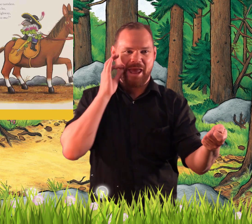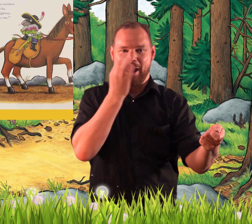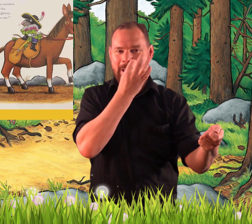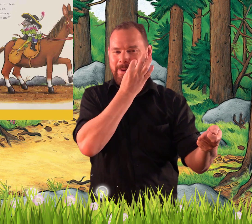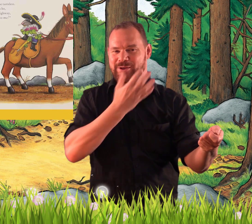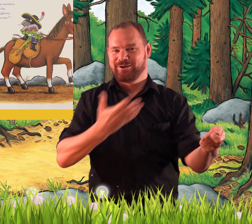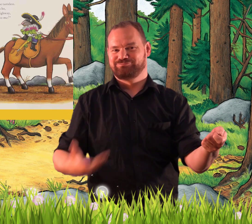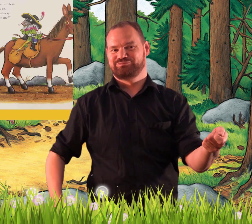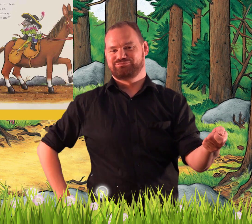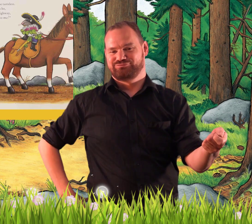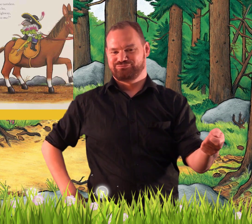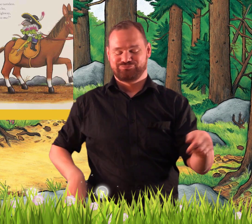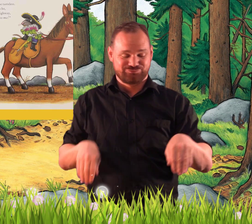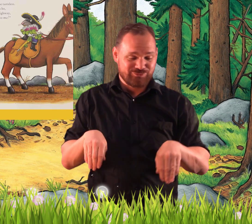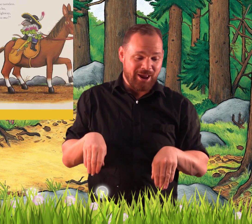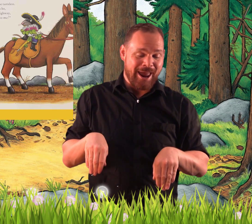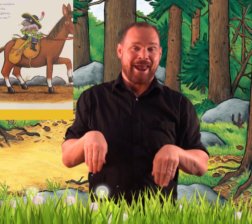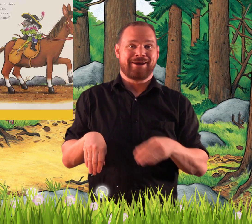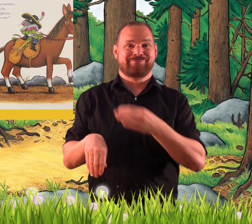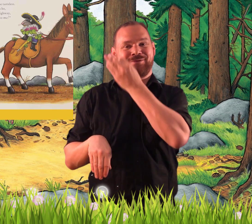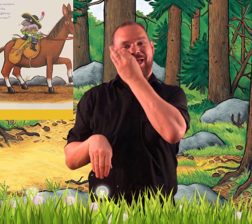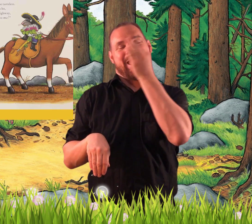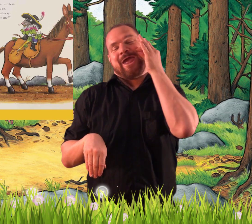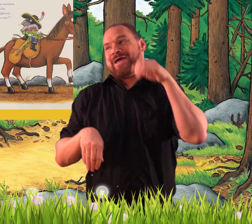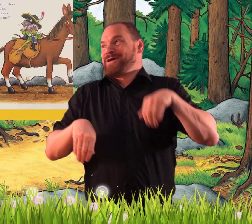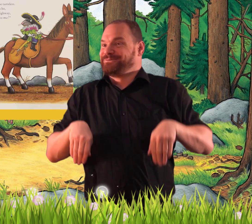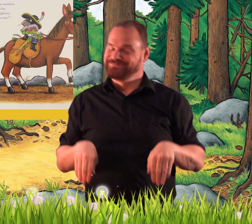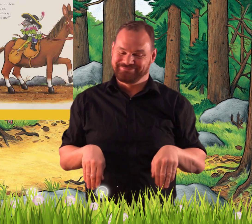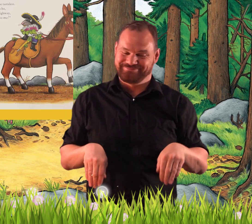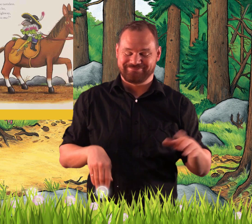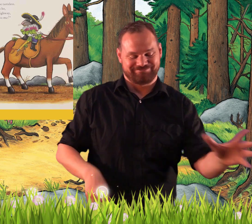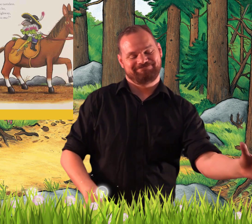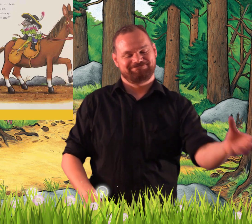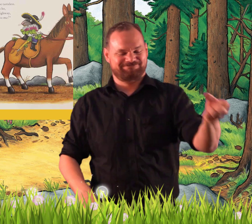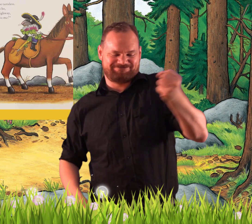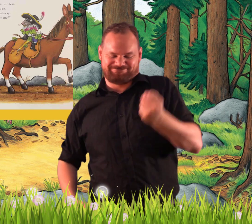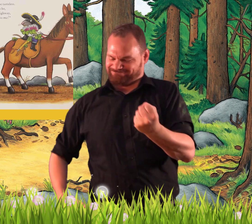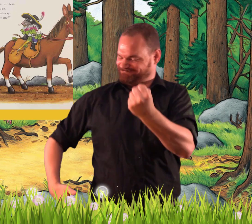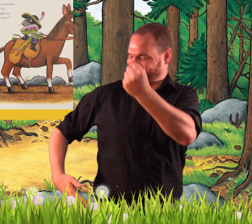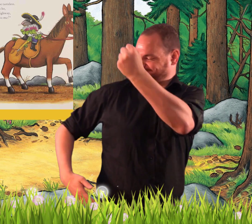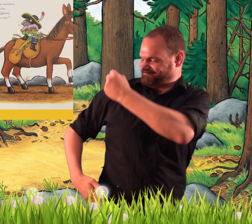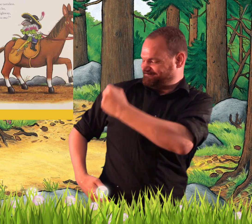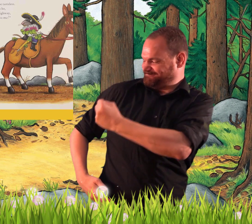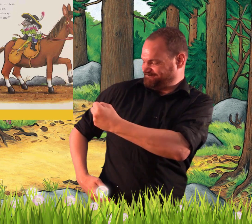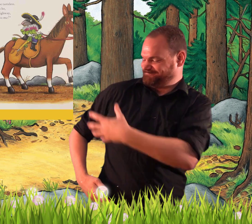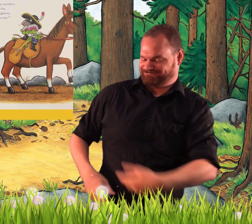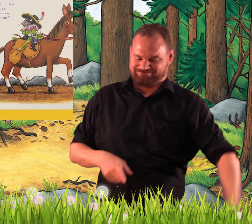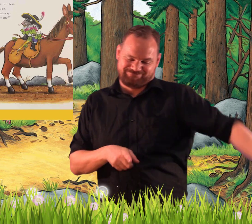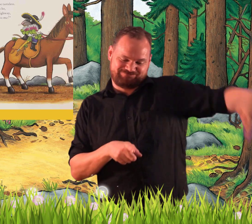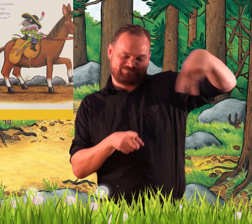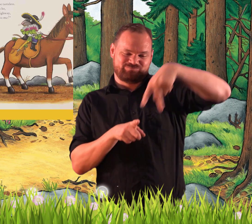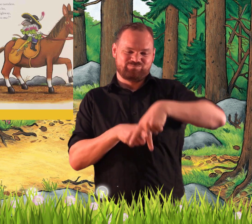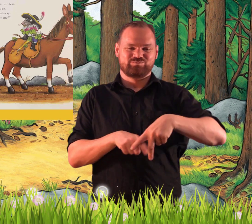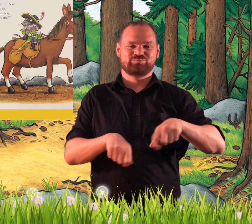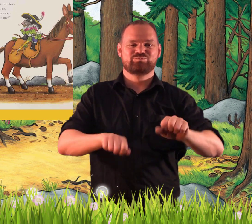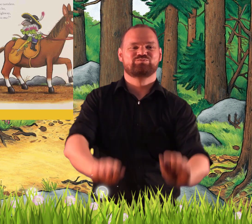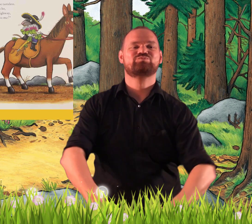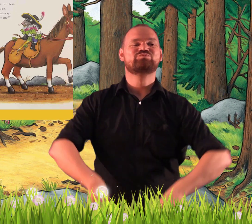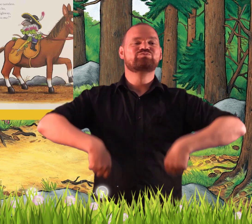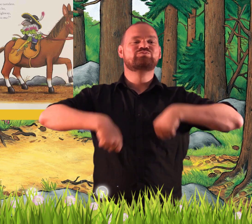the highway, and this clover belongs to me." So he put the clover into his bag and jumped back onto his horse